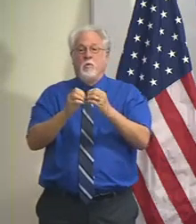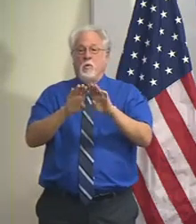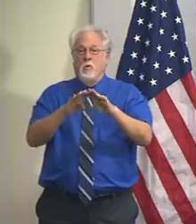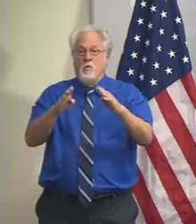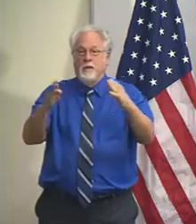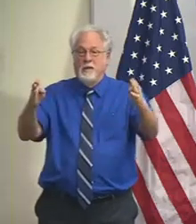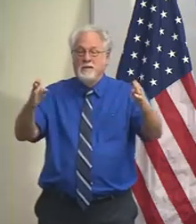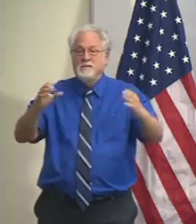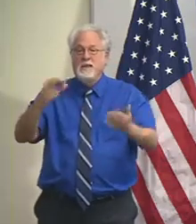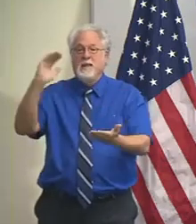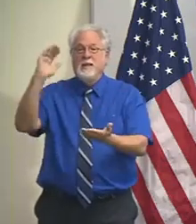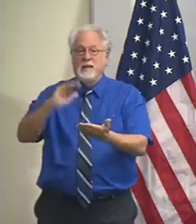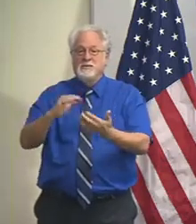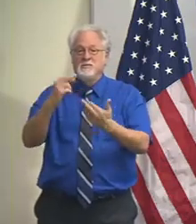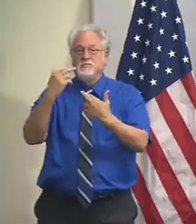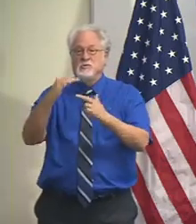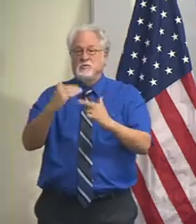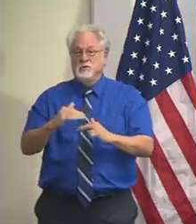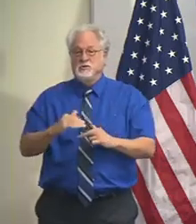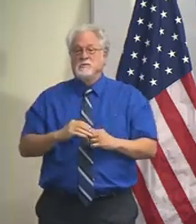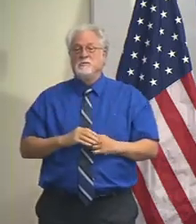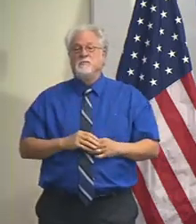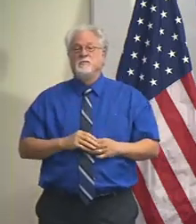less restrictions.